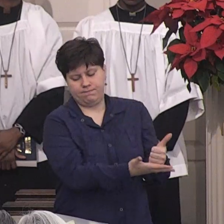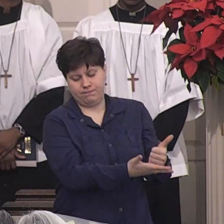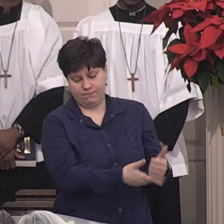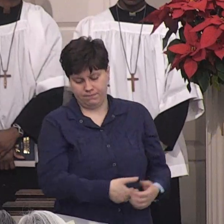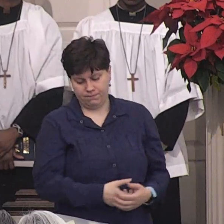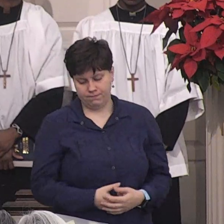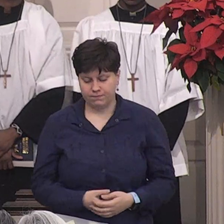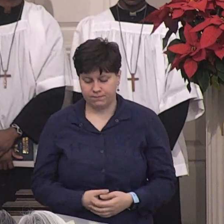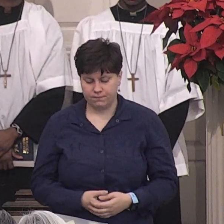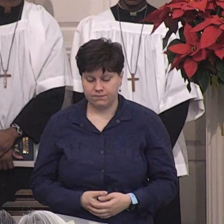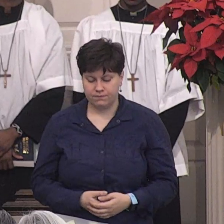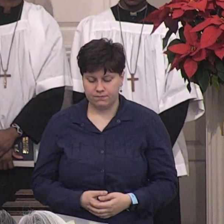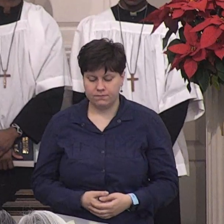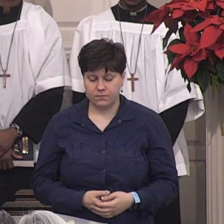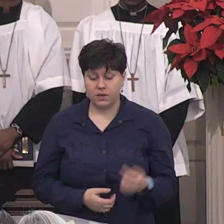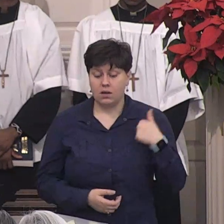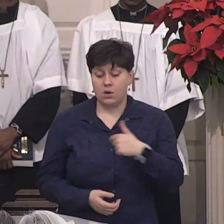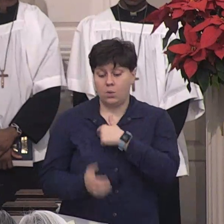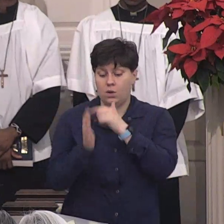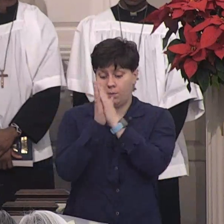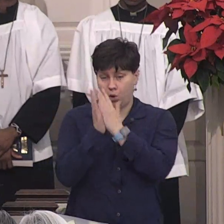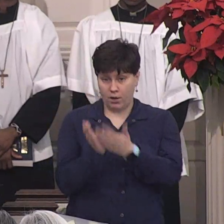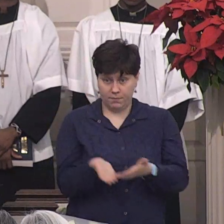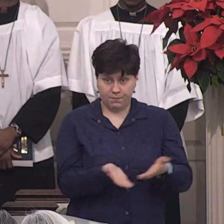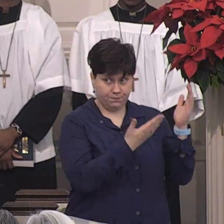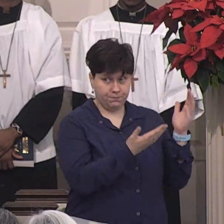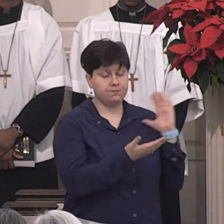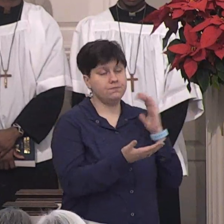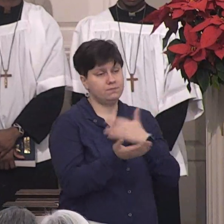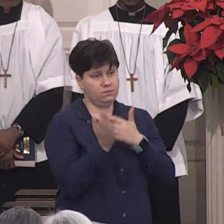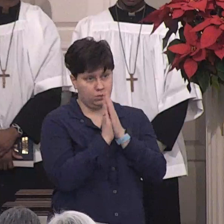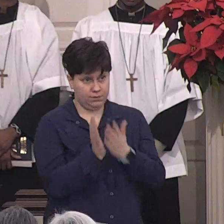all. We pray to the Lord